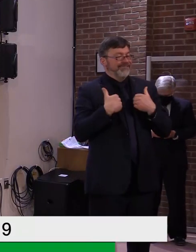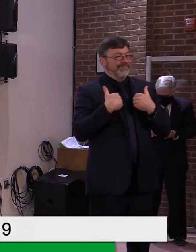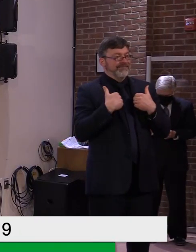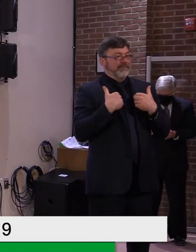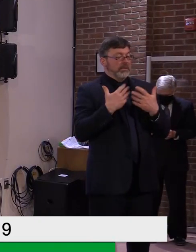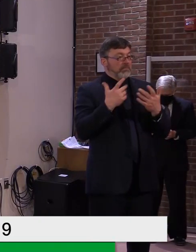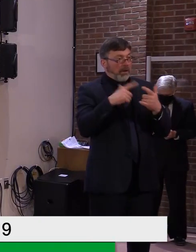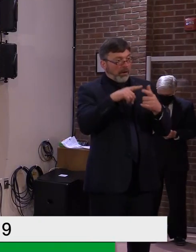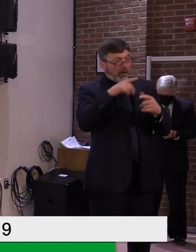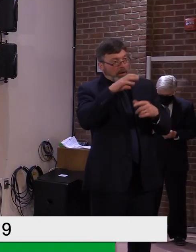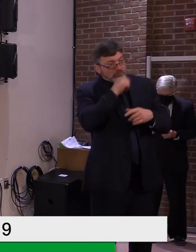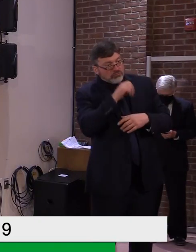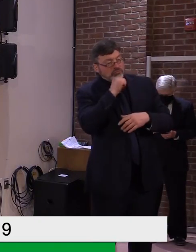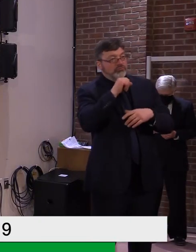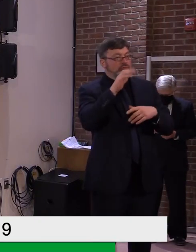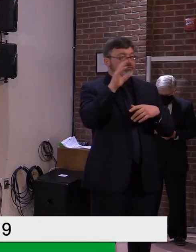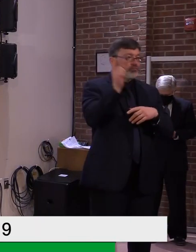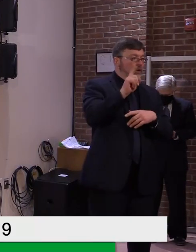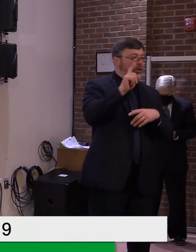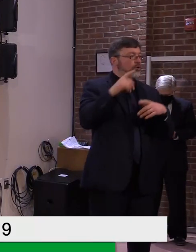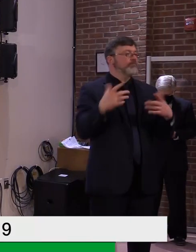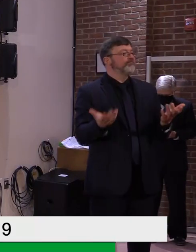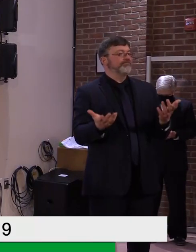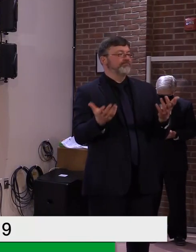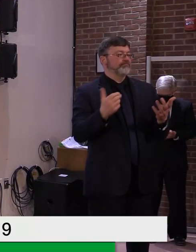is. We just don't have that information yet.